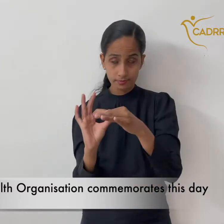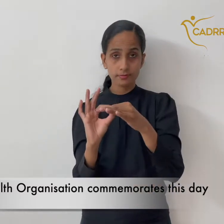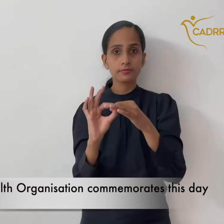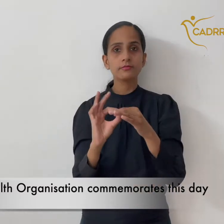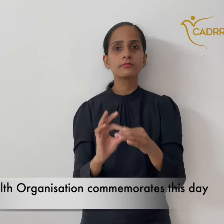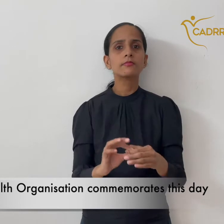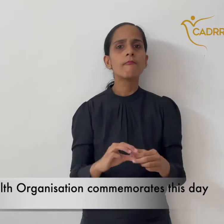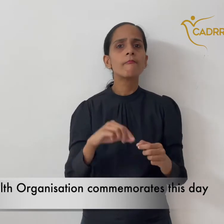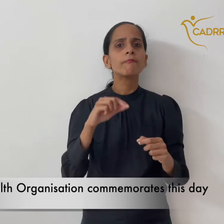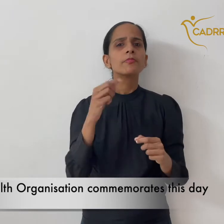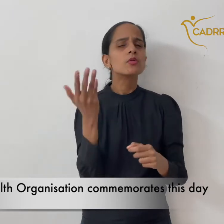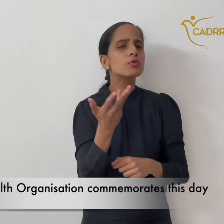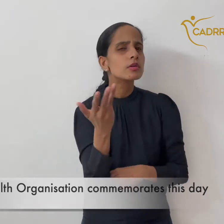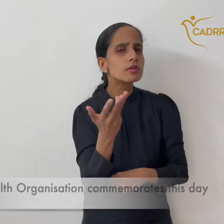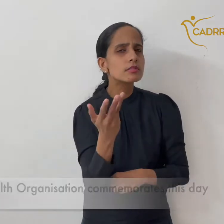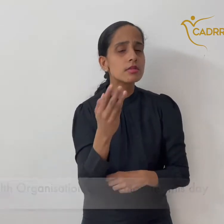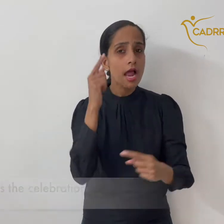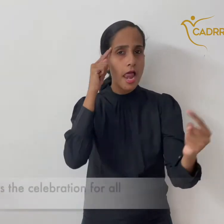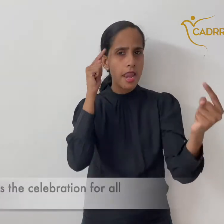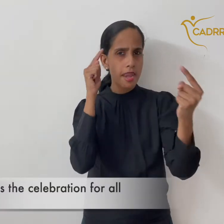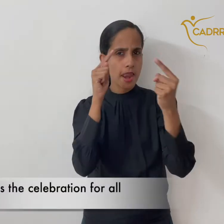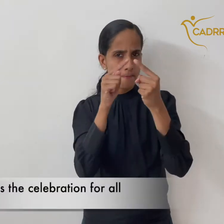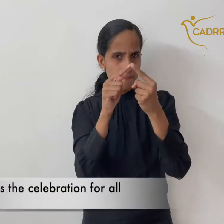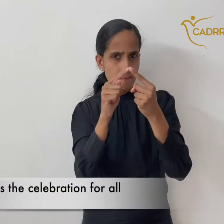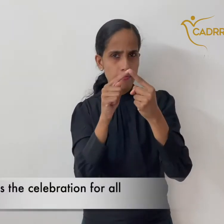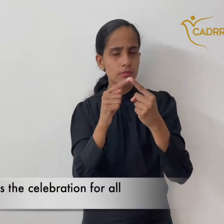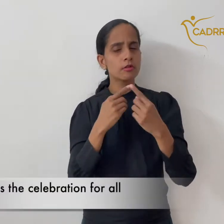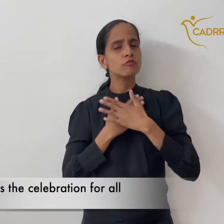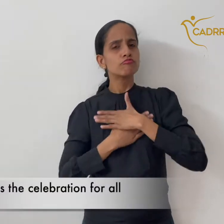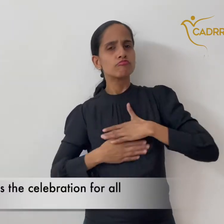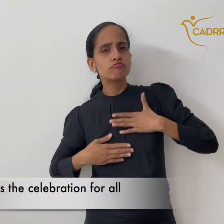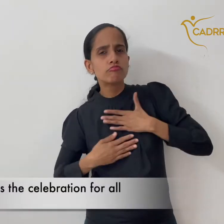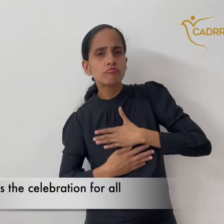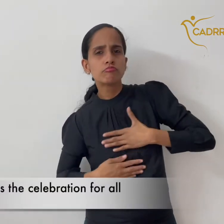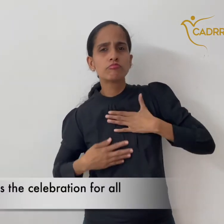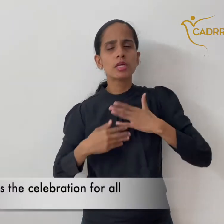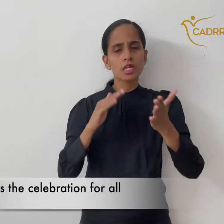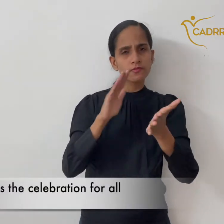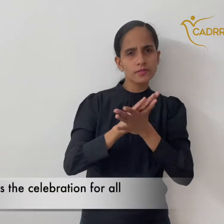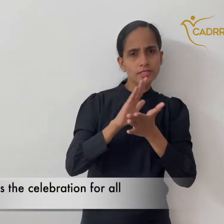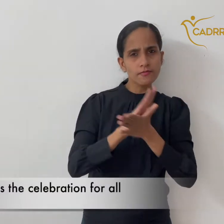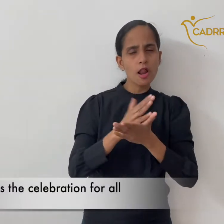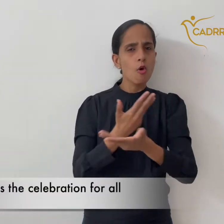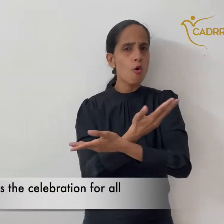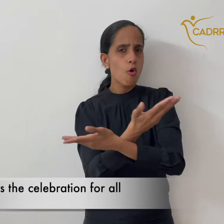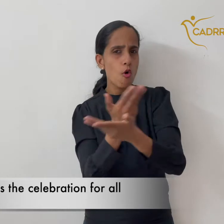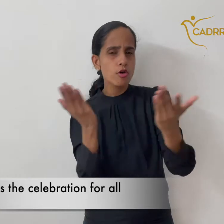commemorates this day as a celebration for all.